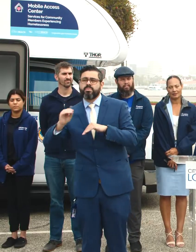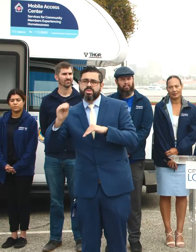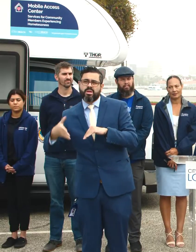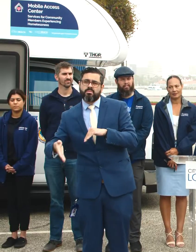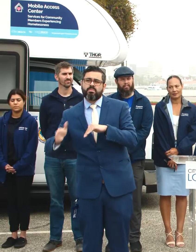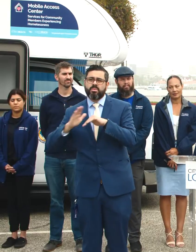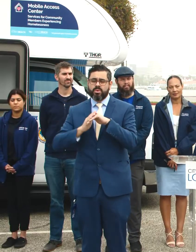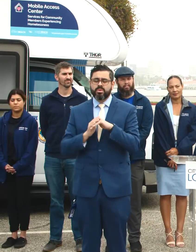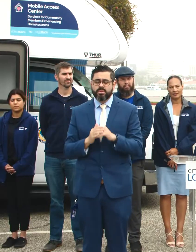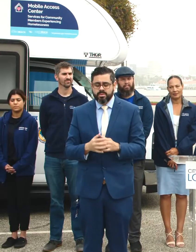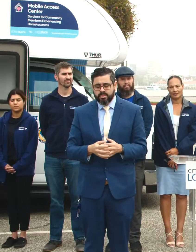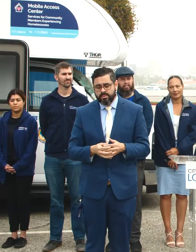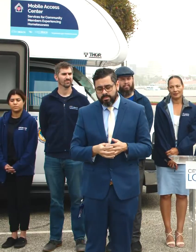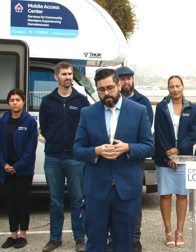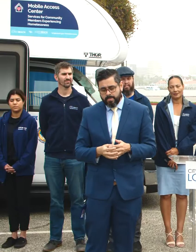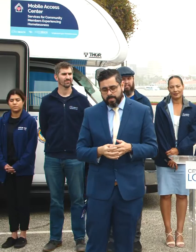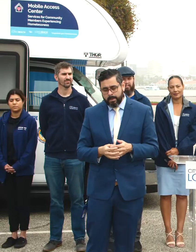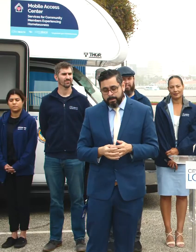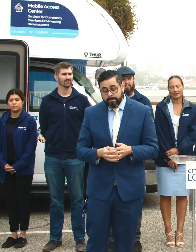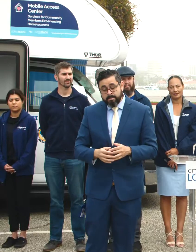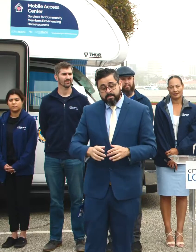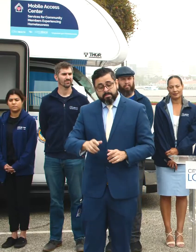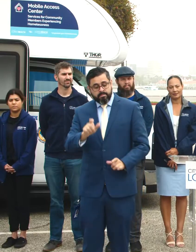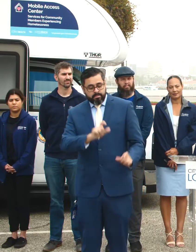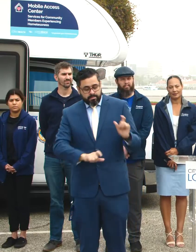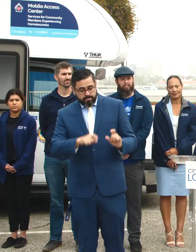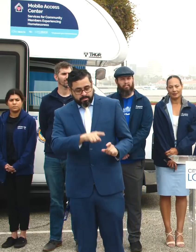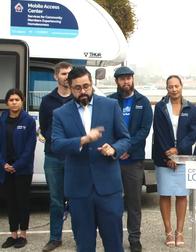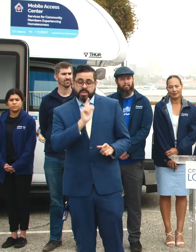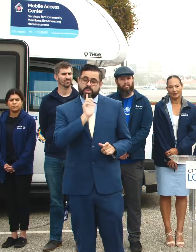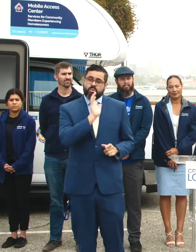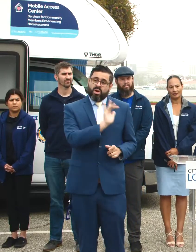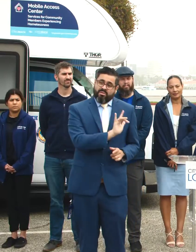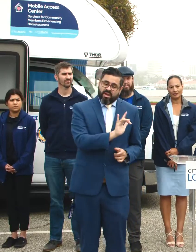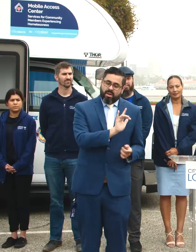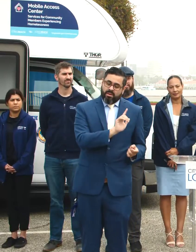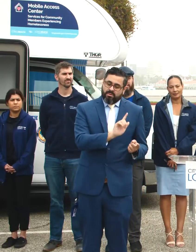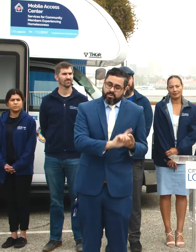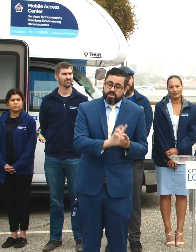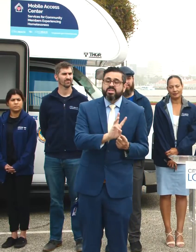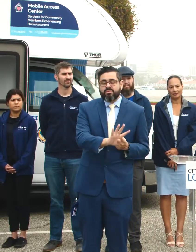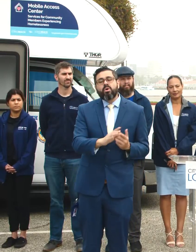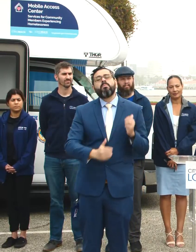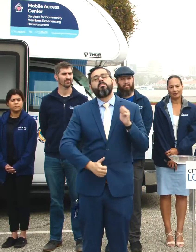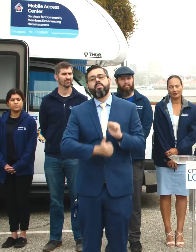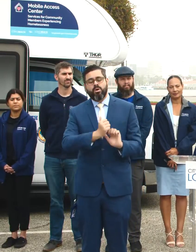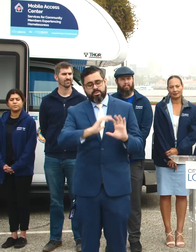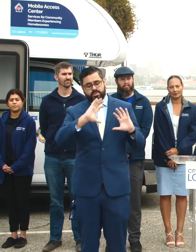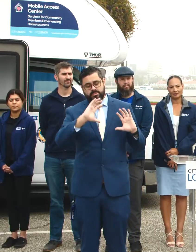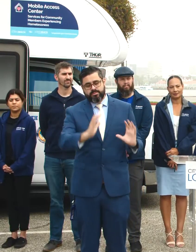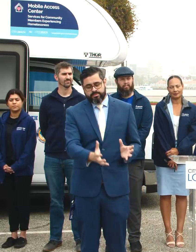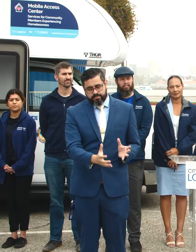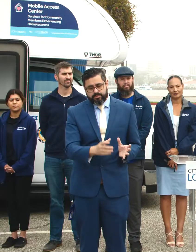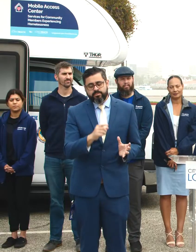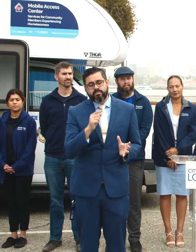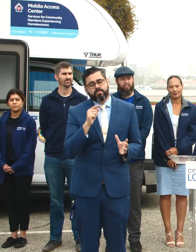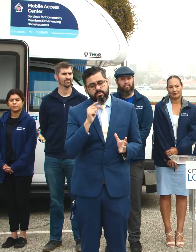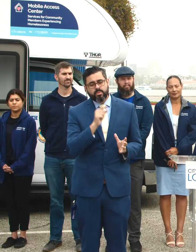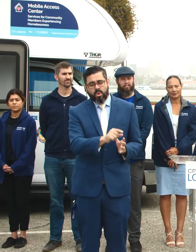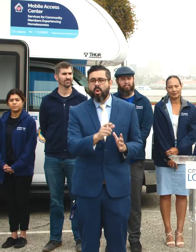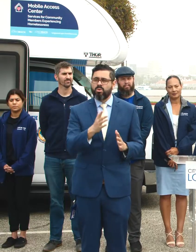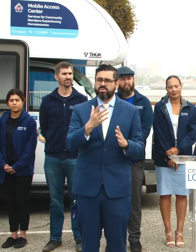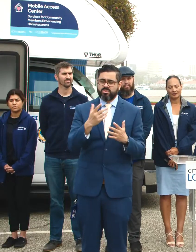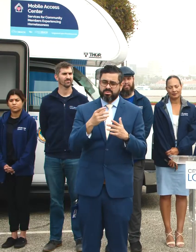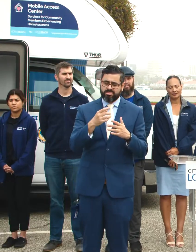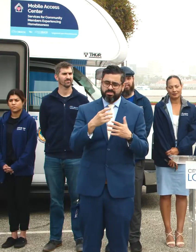year. People between the ages of 25 and 64 make up the majority of our homeless population. These are the prime